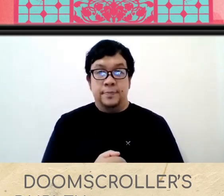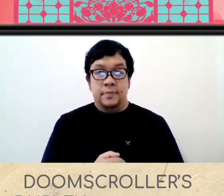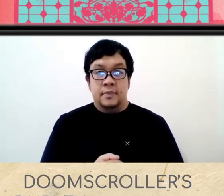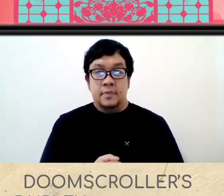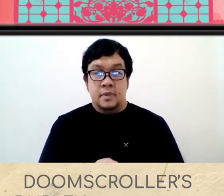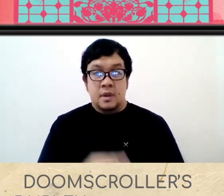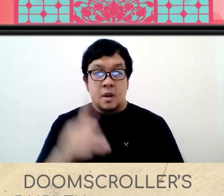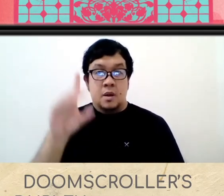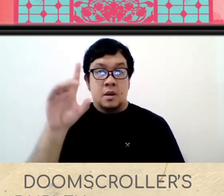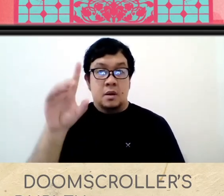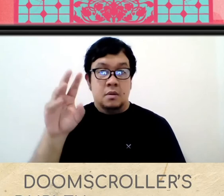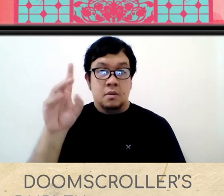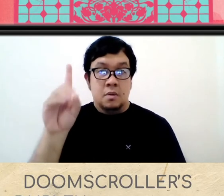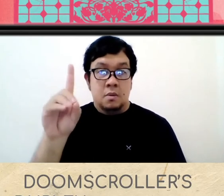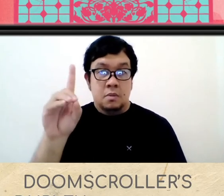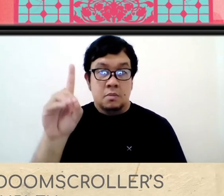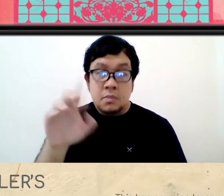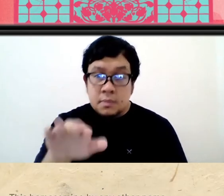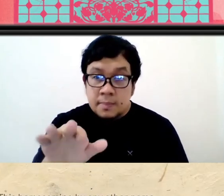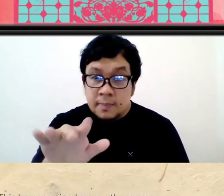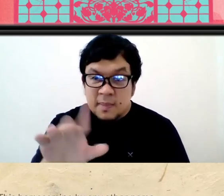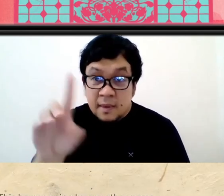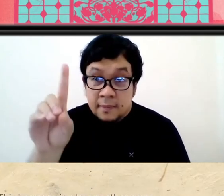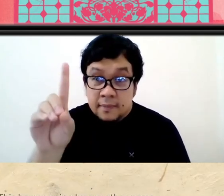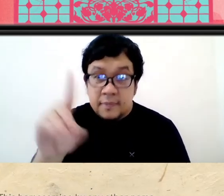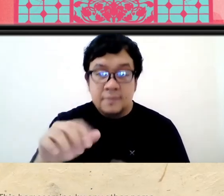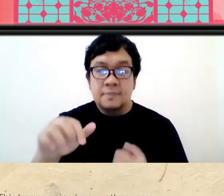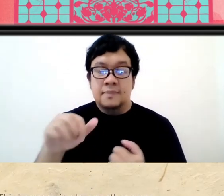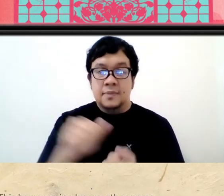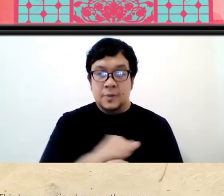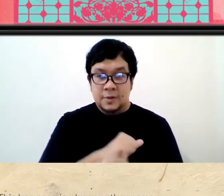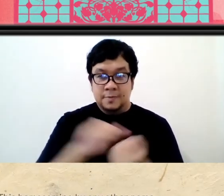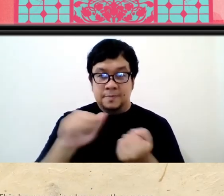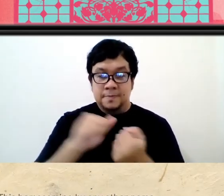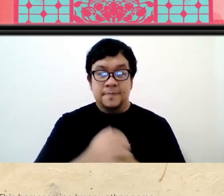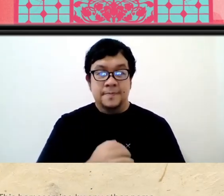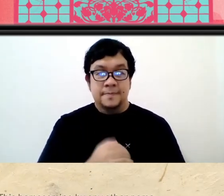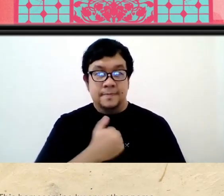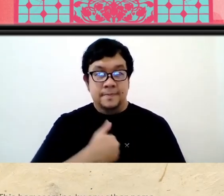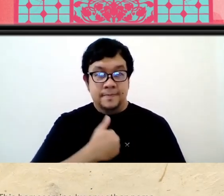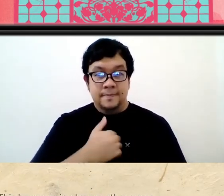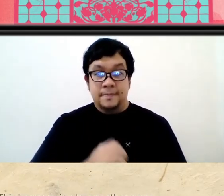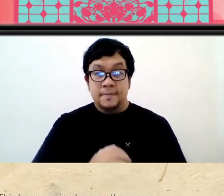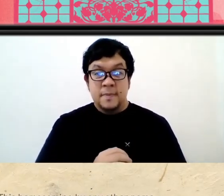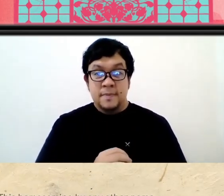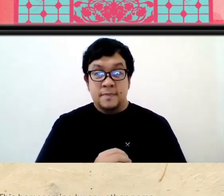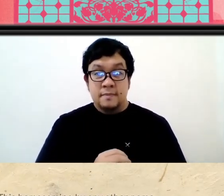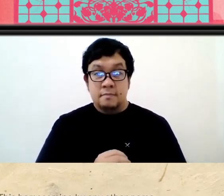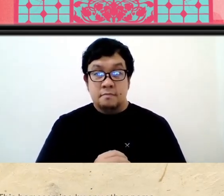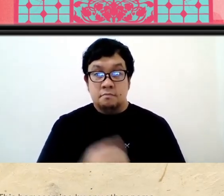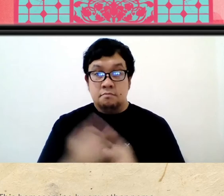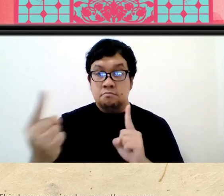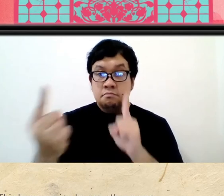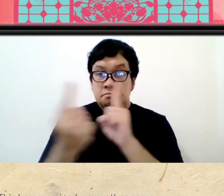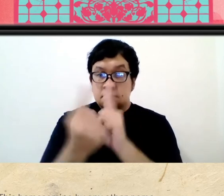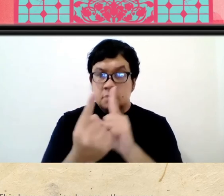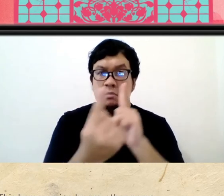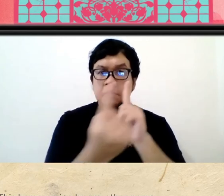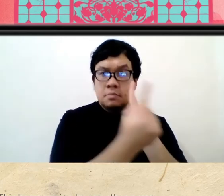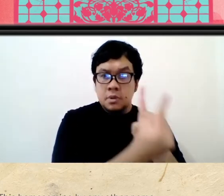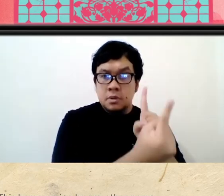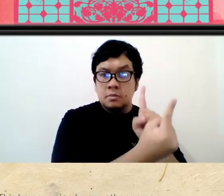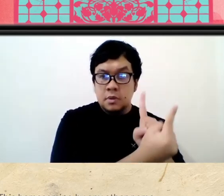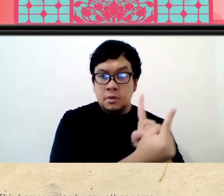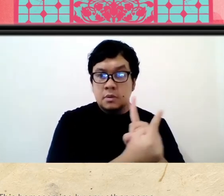Nostos. This homecoming, by any other name, is stalled at the border of doorway and